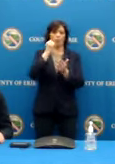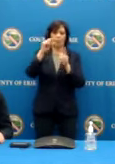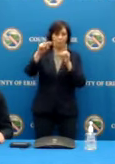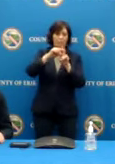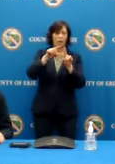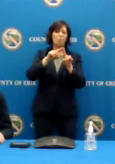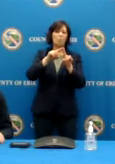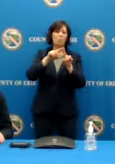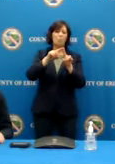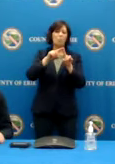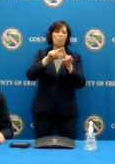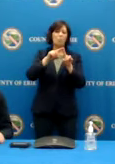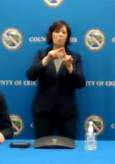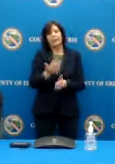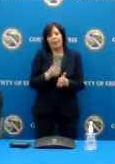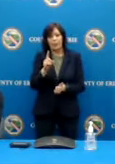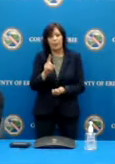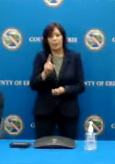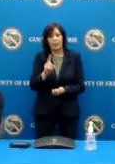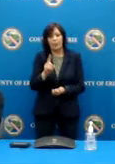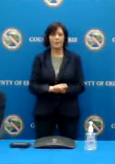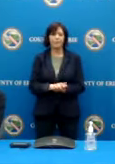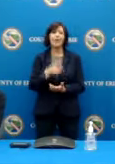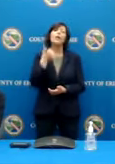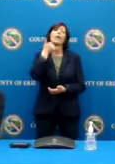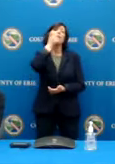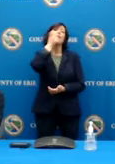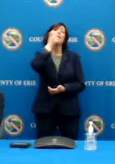it's everywhere. The COVID-19 call center,